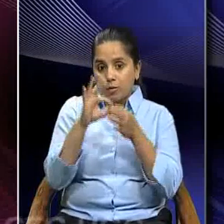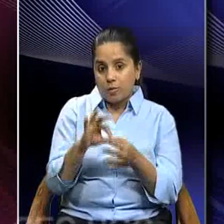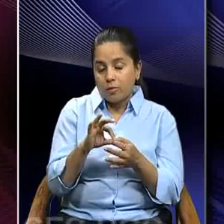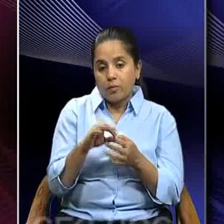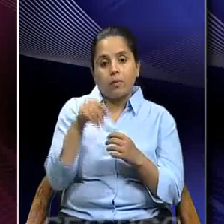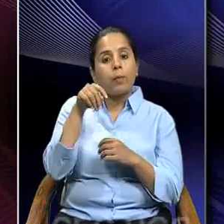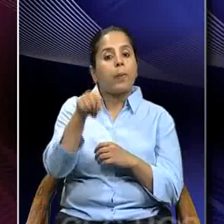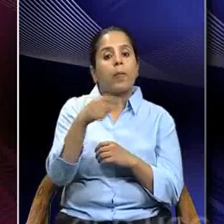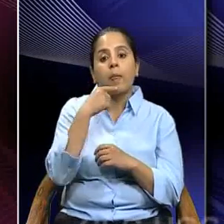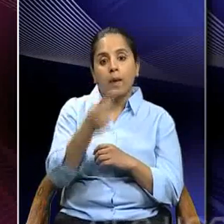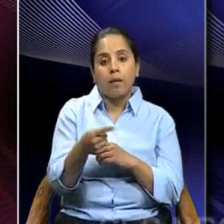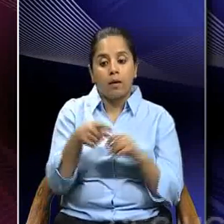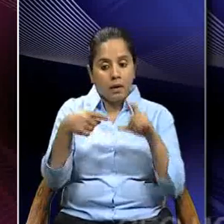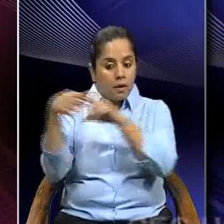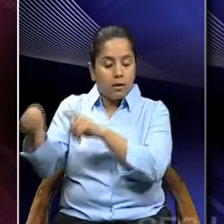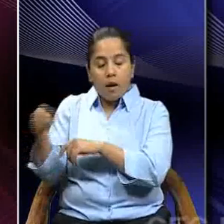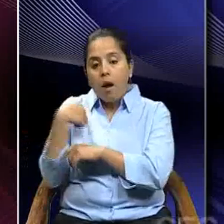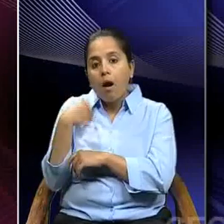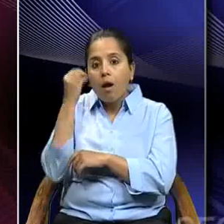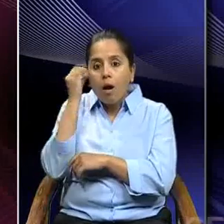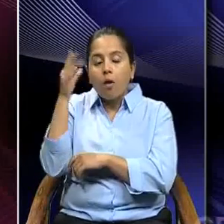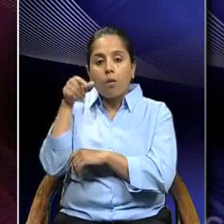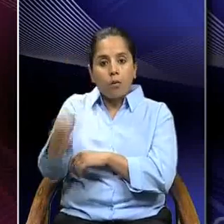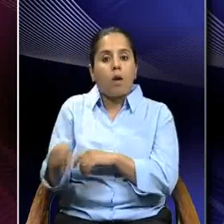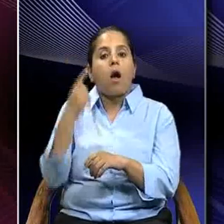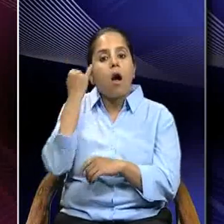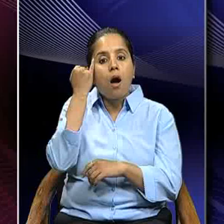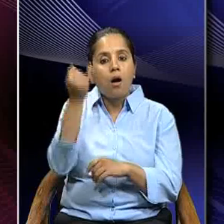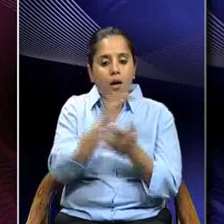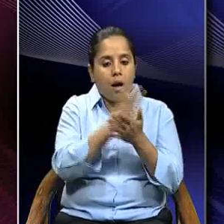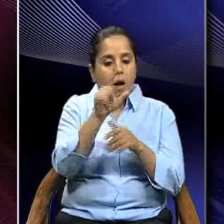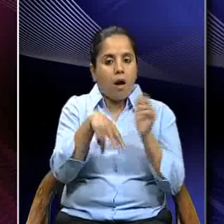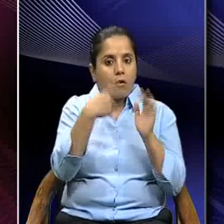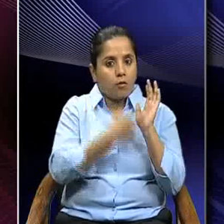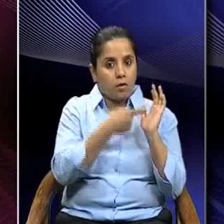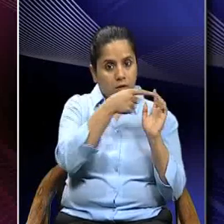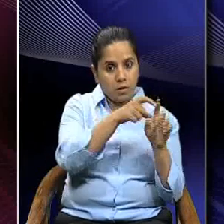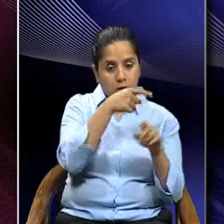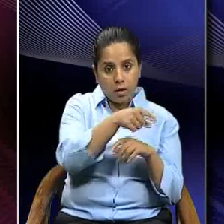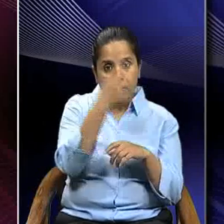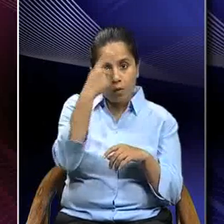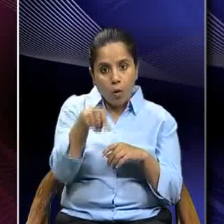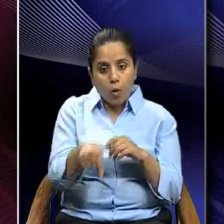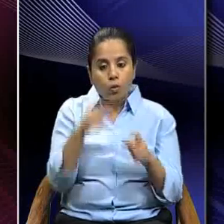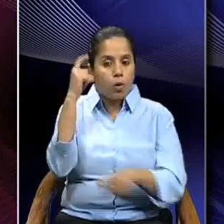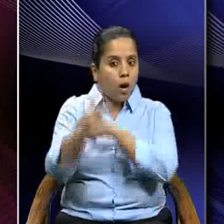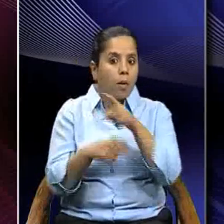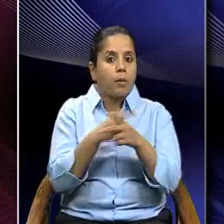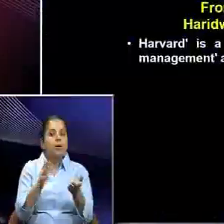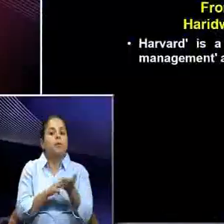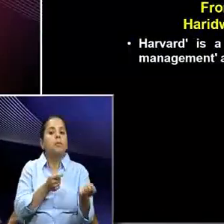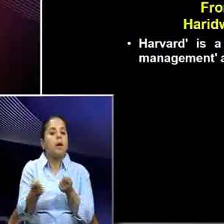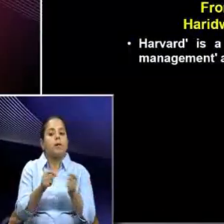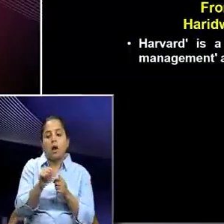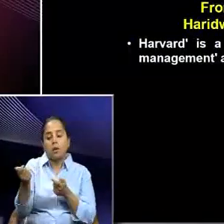very Eastern awakening idea. Harvard here is acting as a metaphor for corporate management and managing